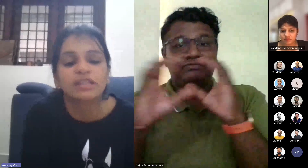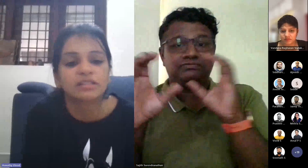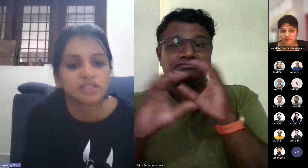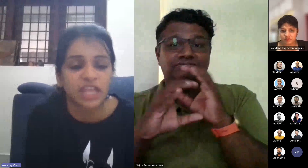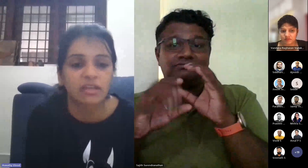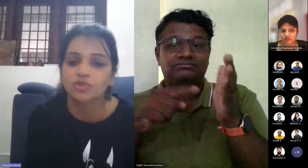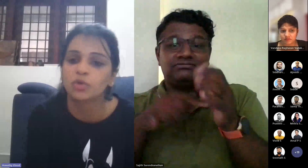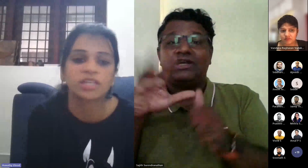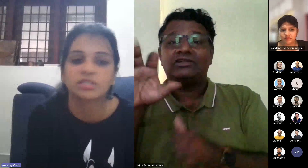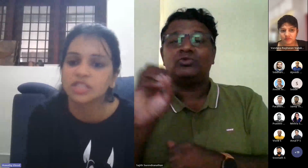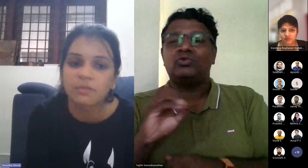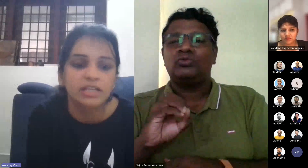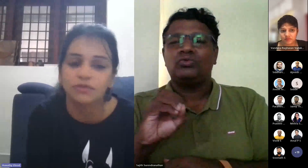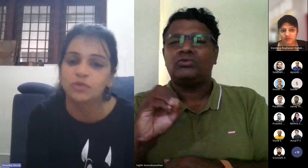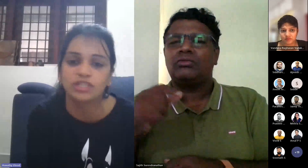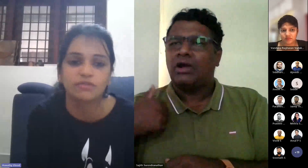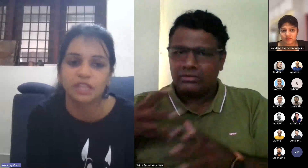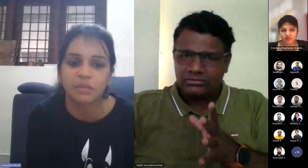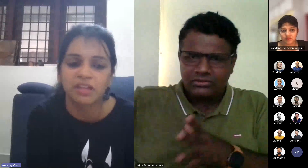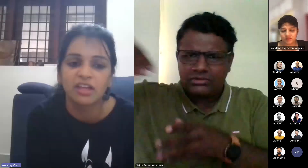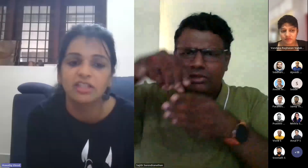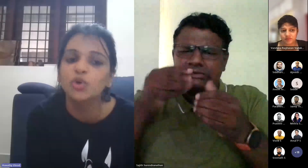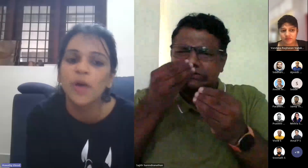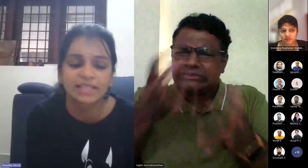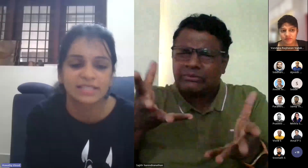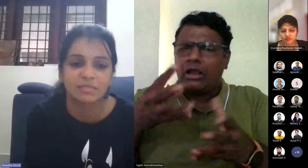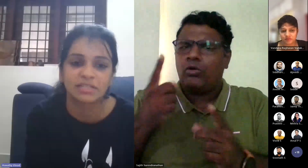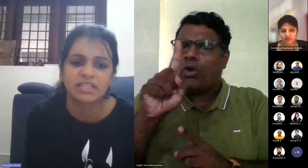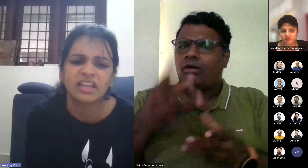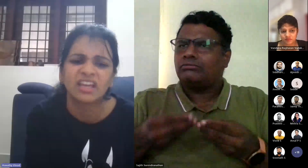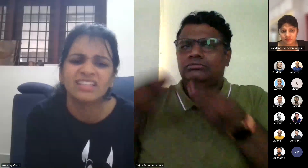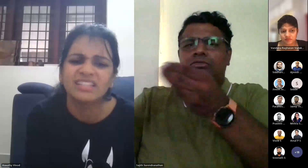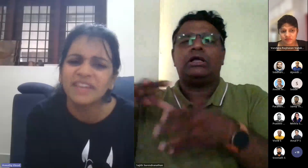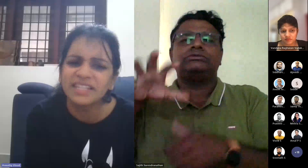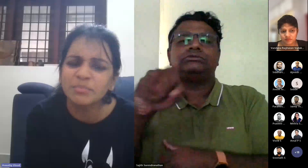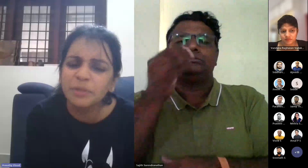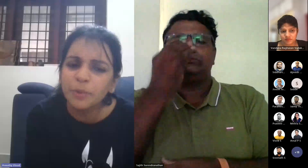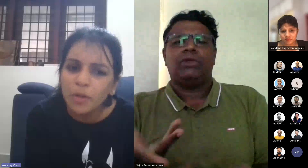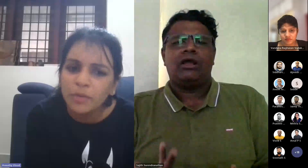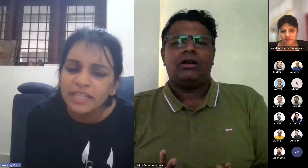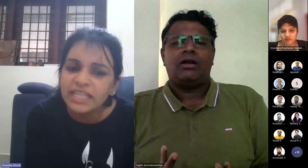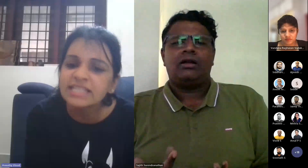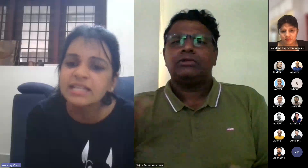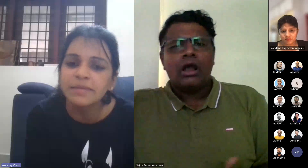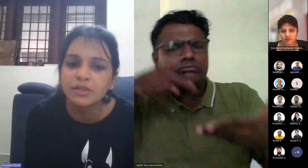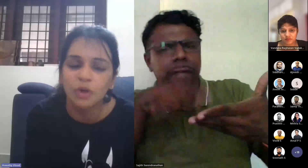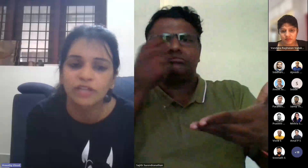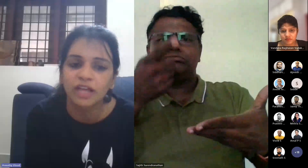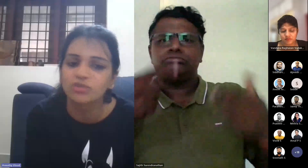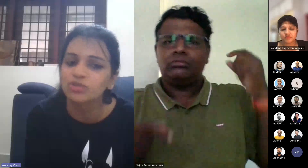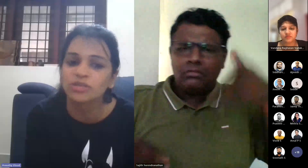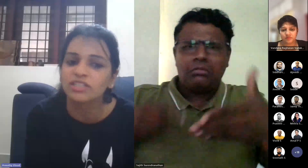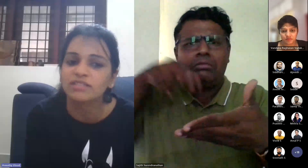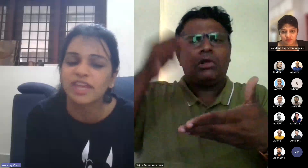need to take the train. It's going to be extremely confusing for them. There's no accessibility. This is a very simple problem that can easily be